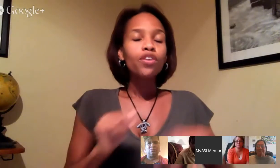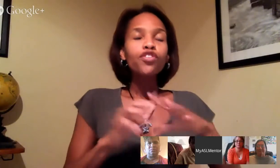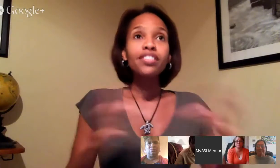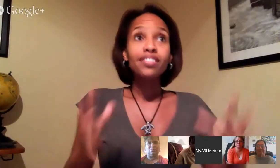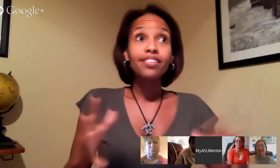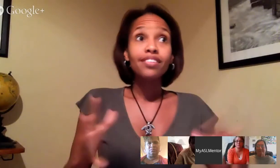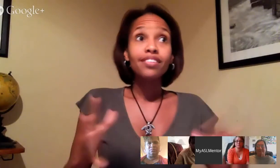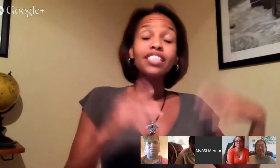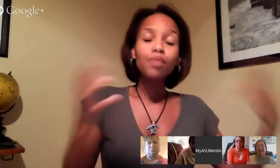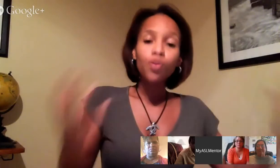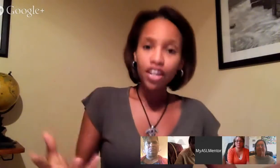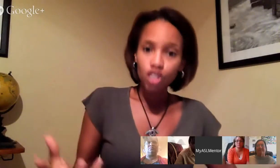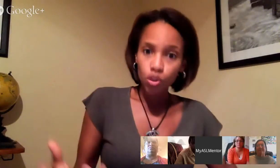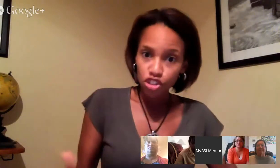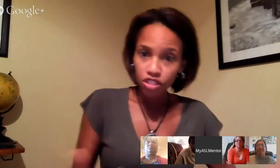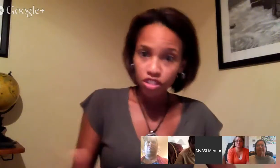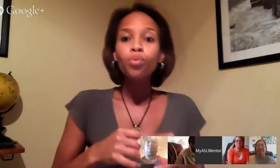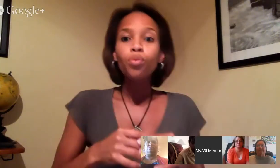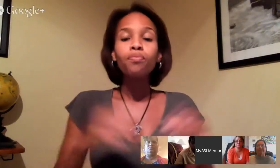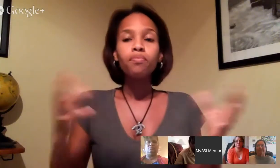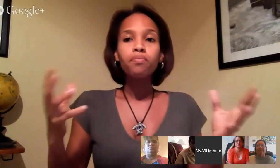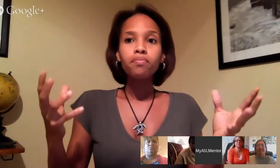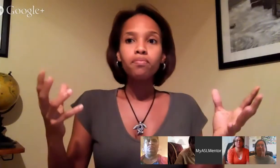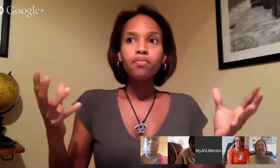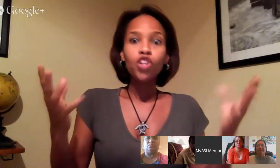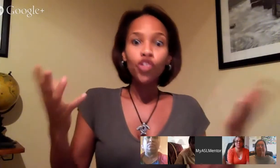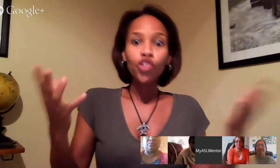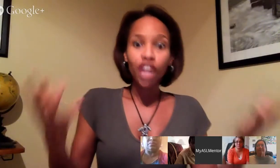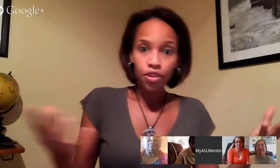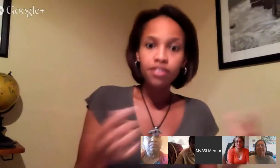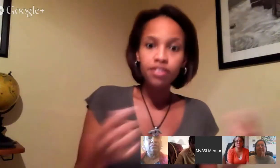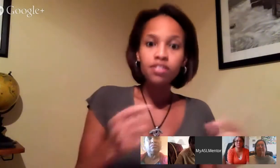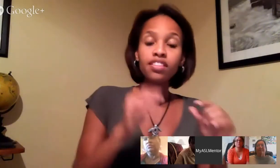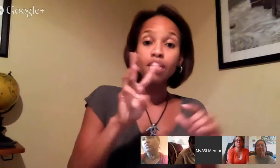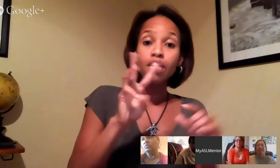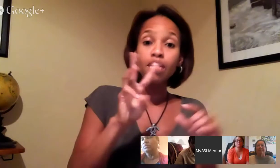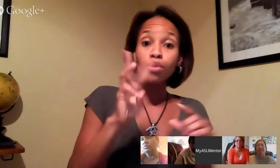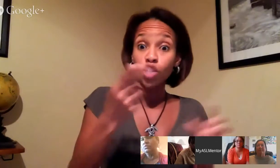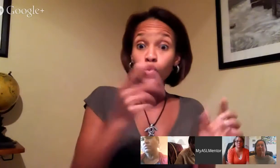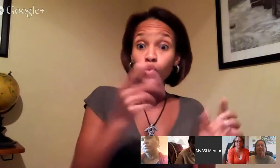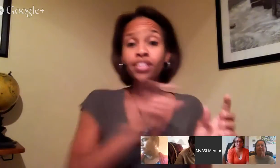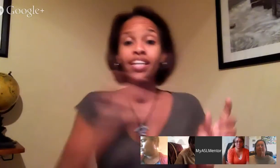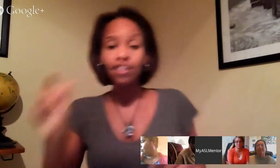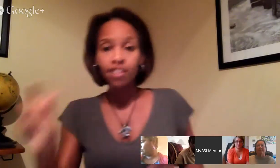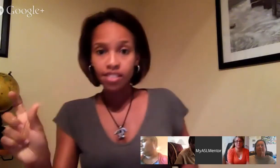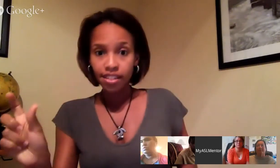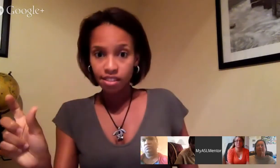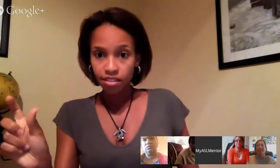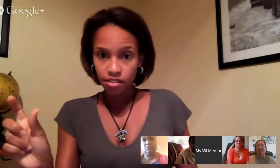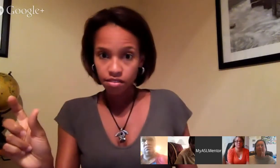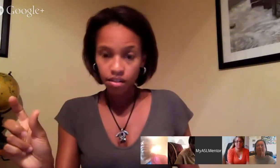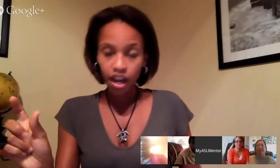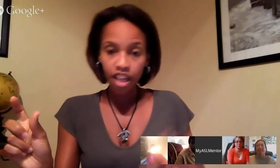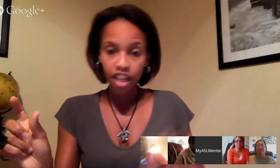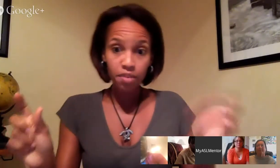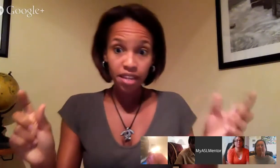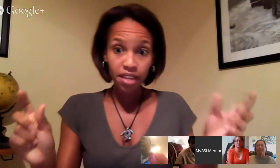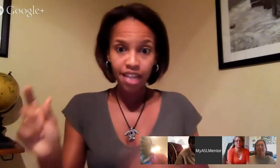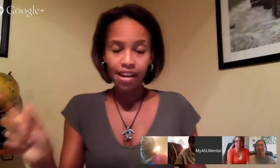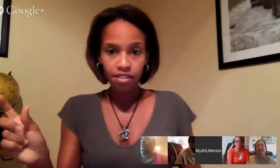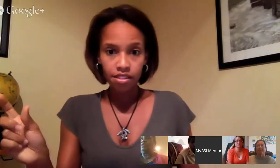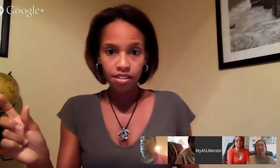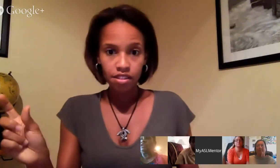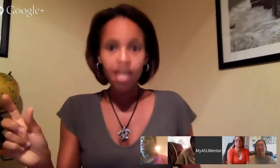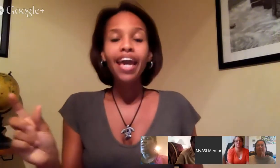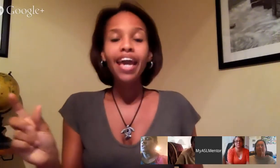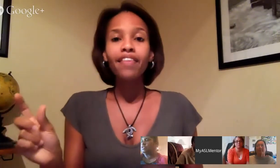So, for instance, a WH question, the grammar is the WH word at the end of the sentence, not the beginning, at the